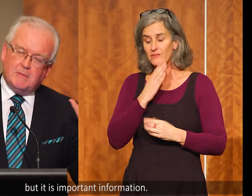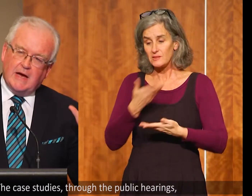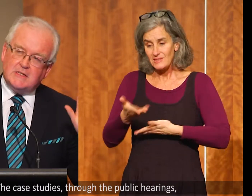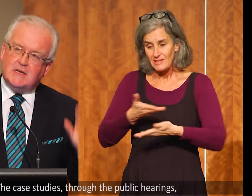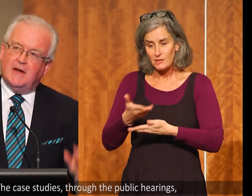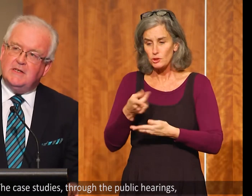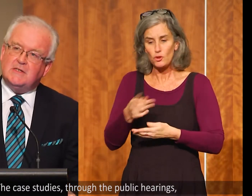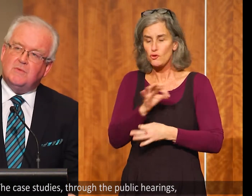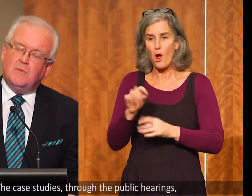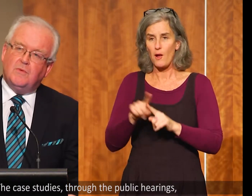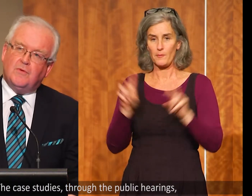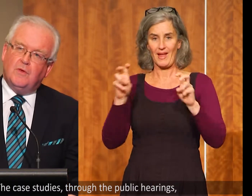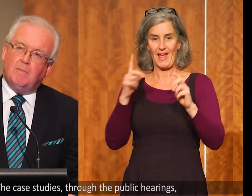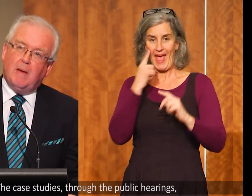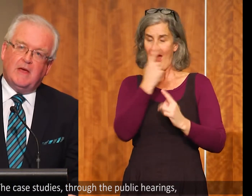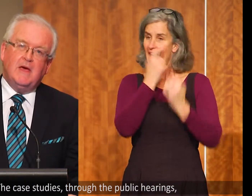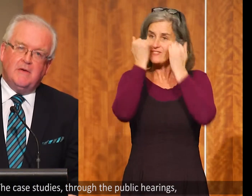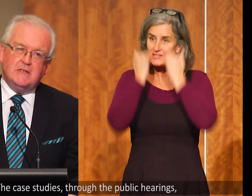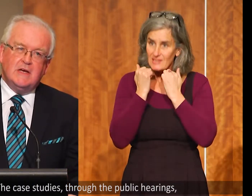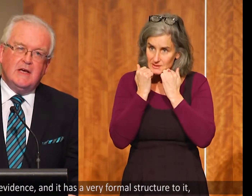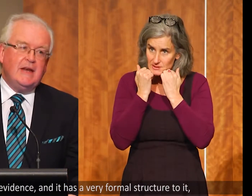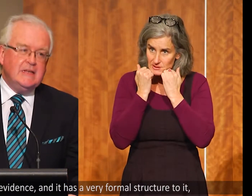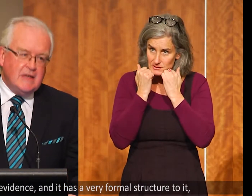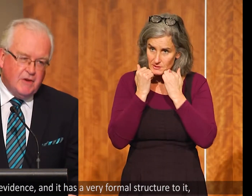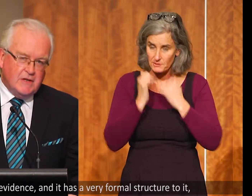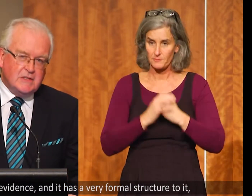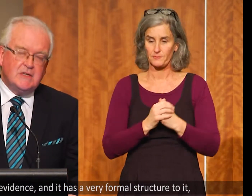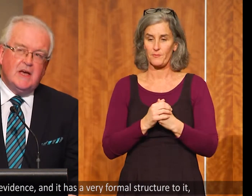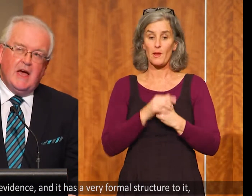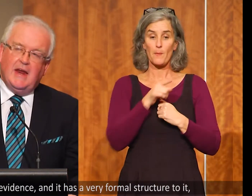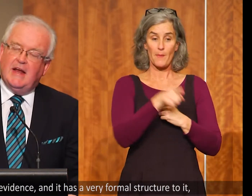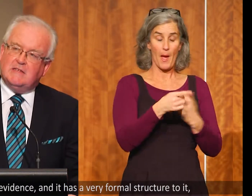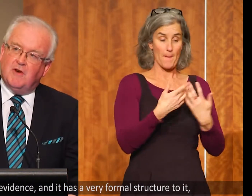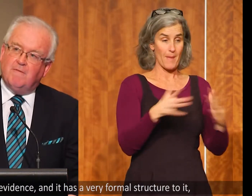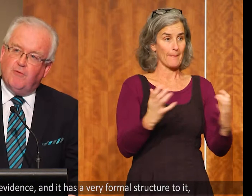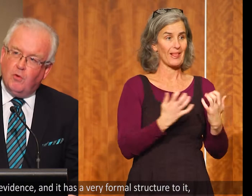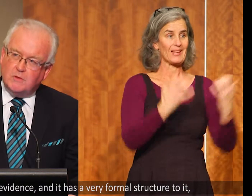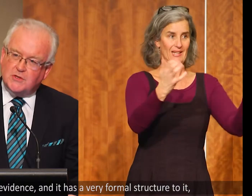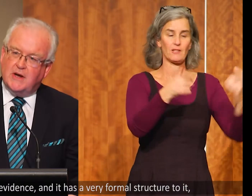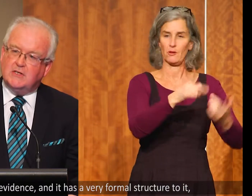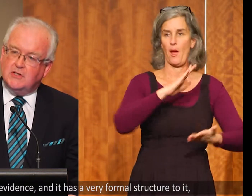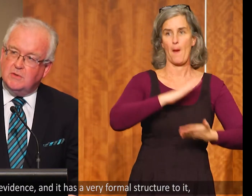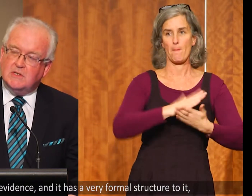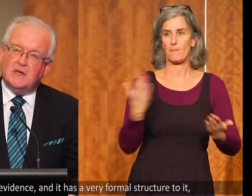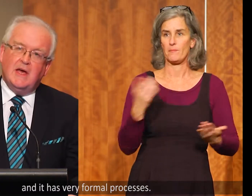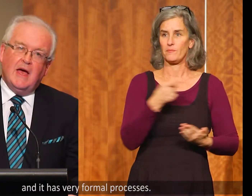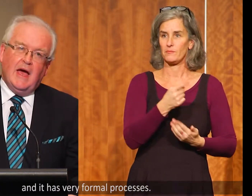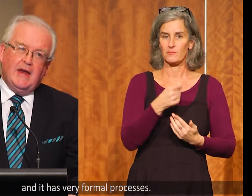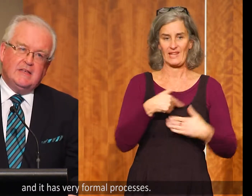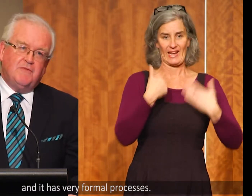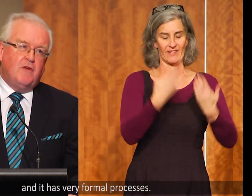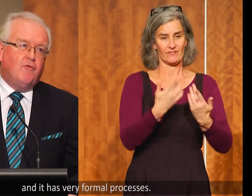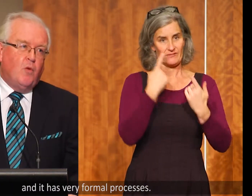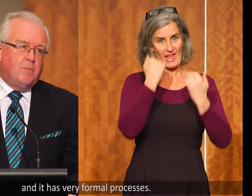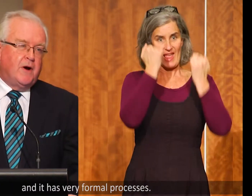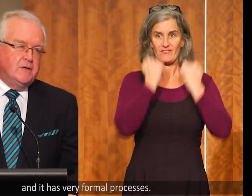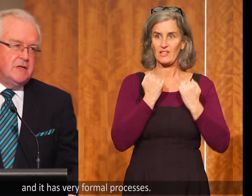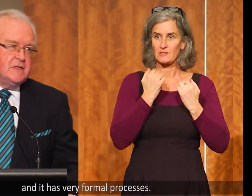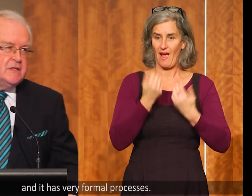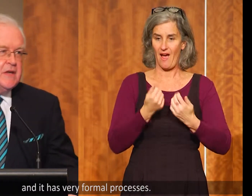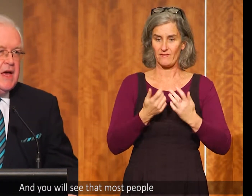The case studies, through the public hearings, it is evidence, and it has a very formal structure to it, and it has very